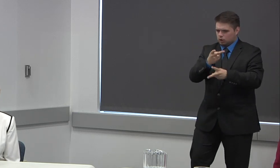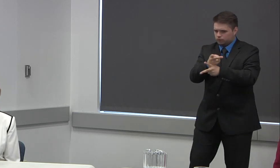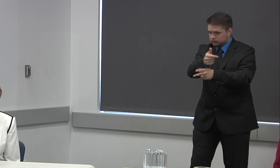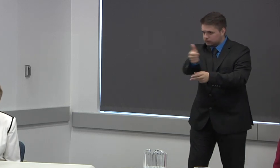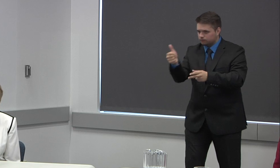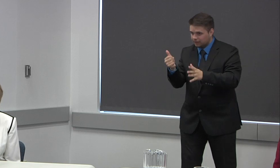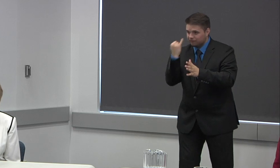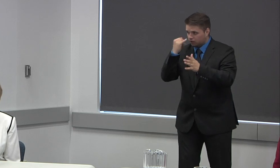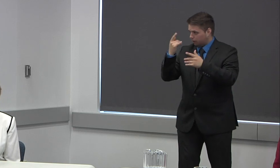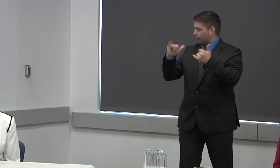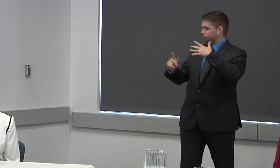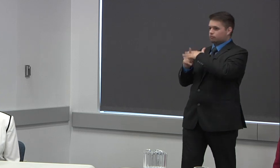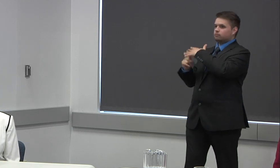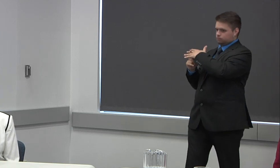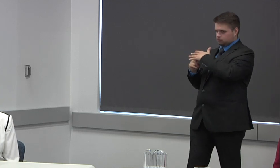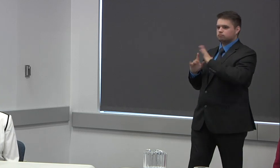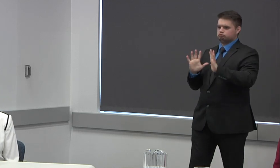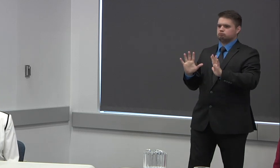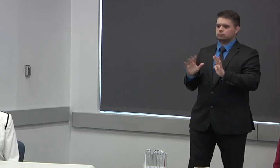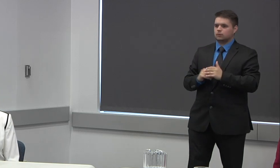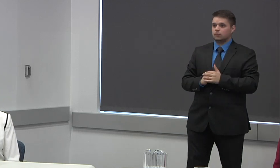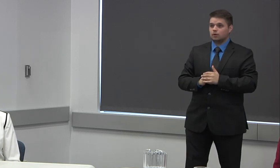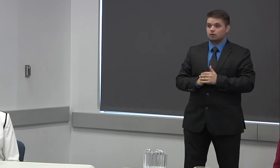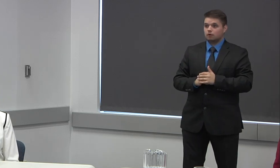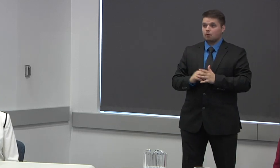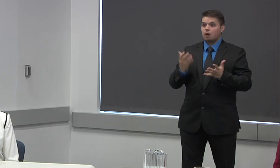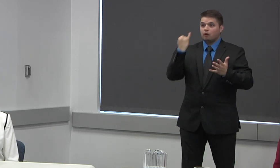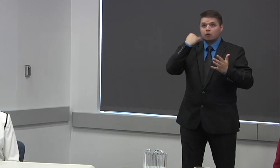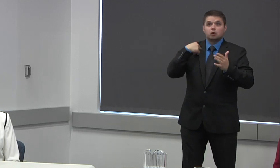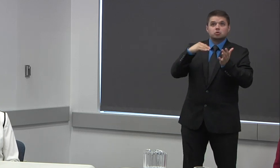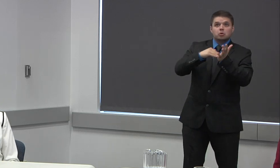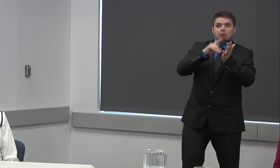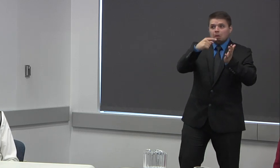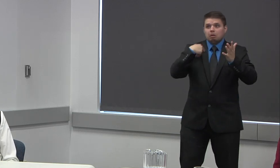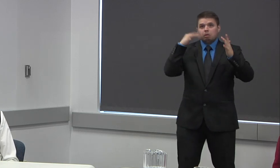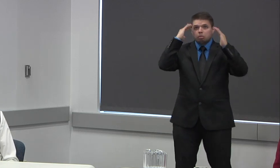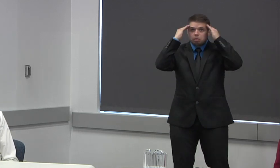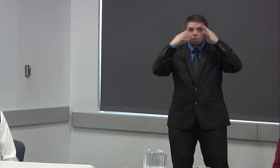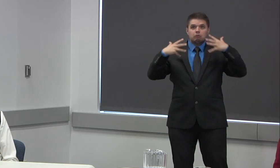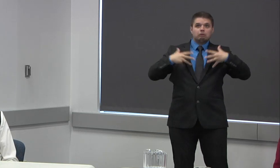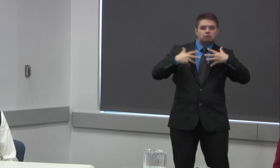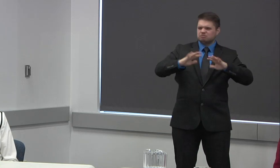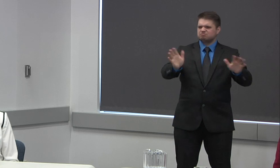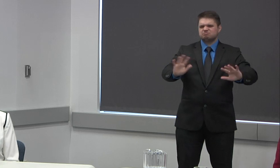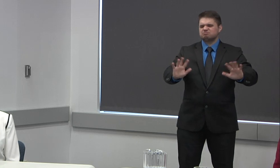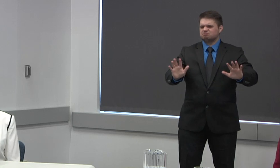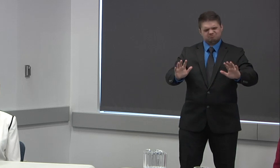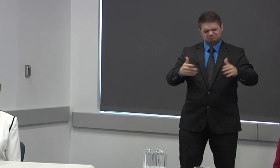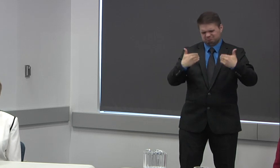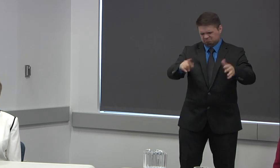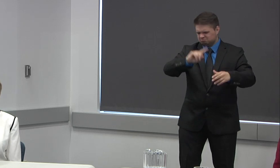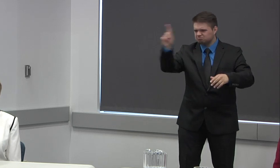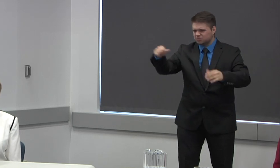be concerned that seeking health care could place your health at risk for contracting COVID.